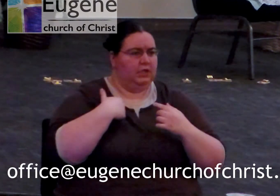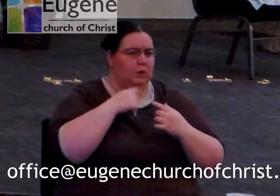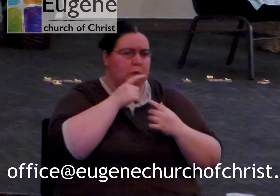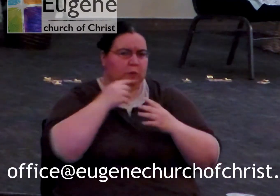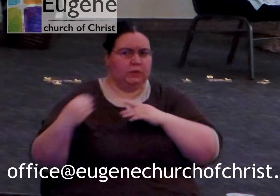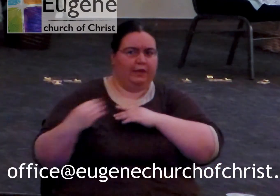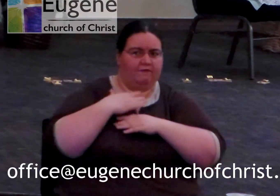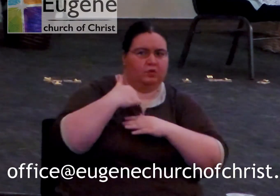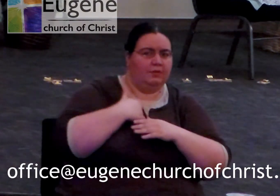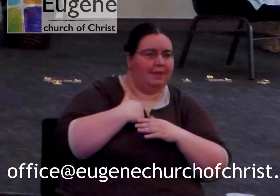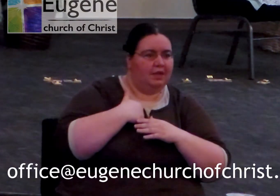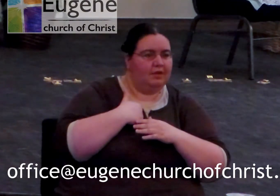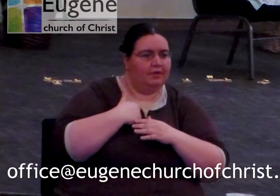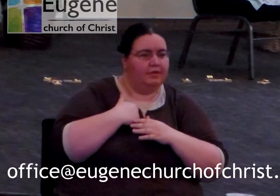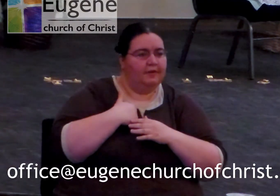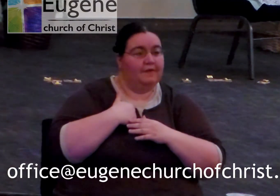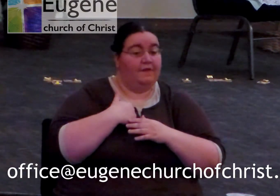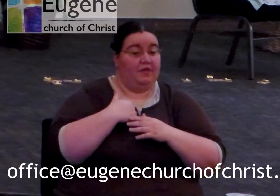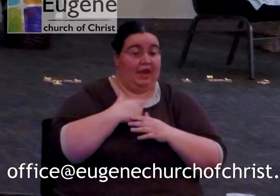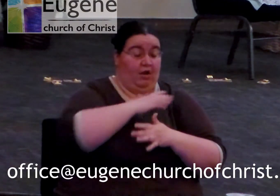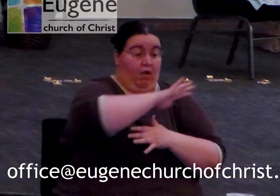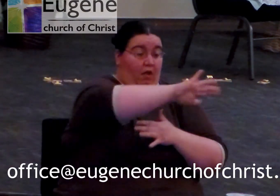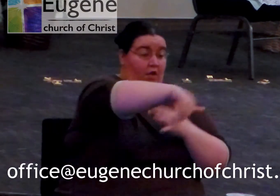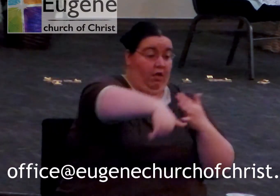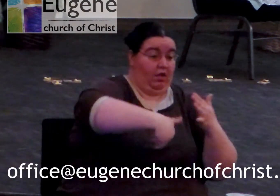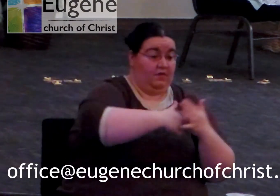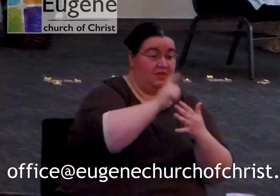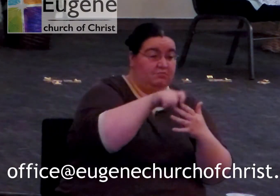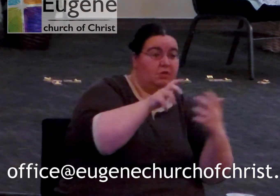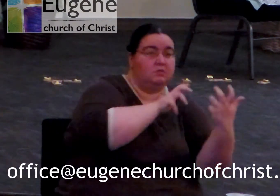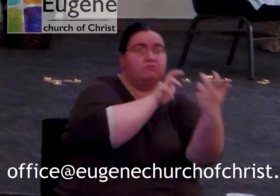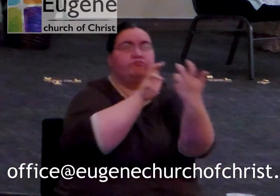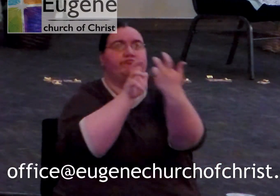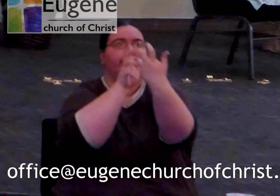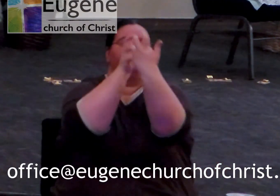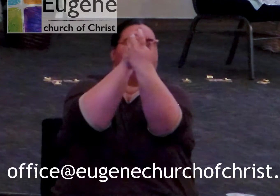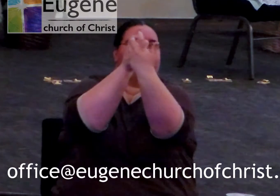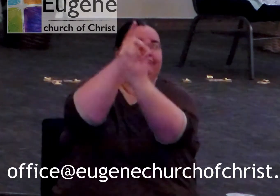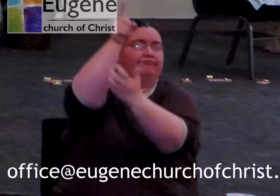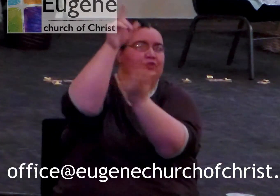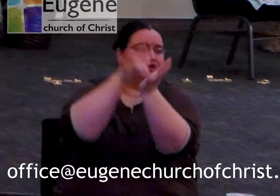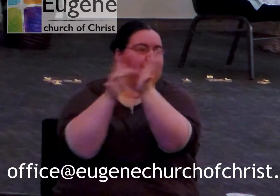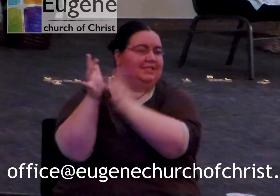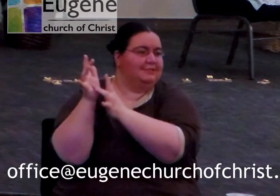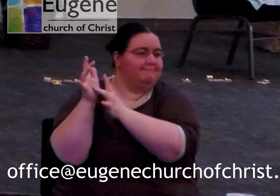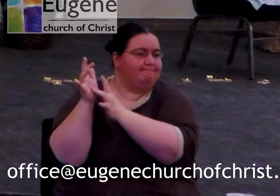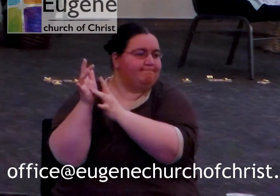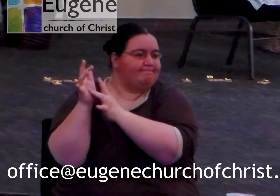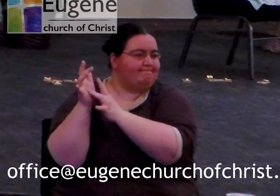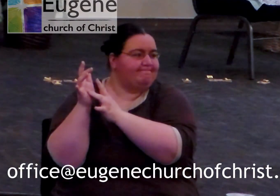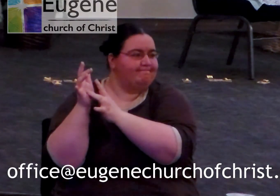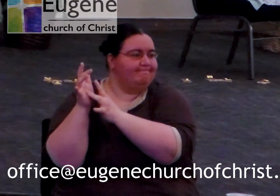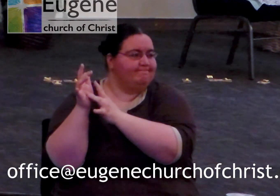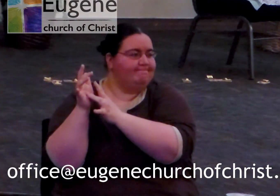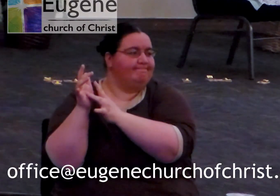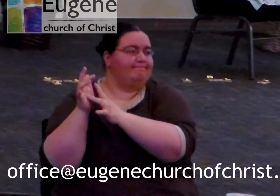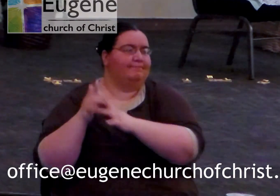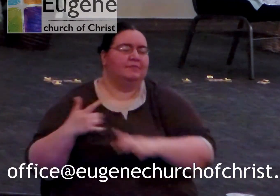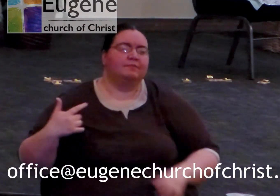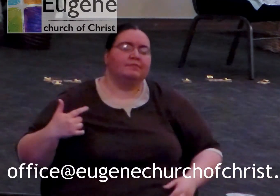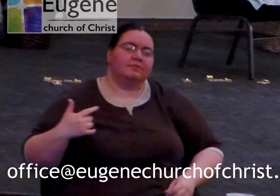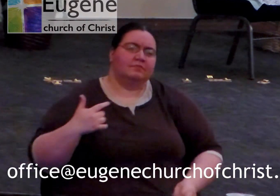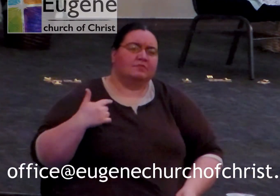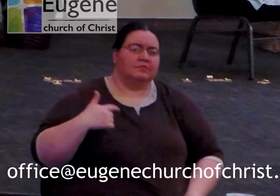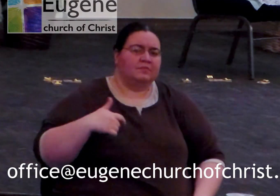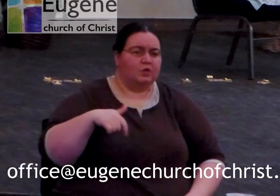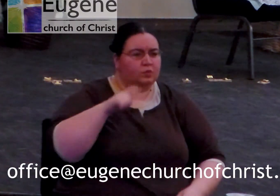up with the author of our faith? It would be wrong for us if we didn't offer an invitation. And for those of you that are kind of new to church, this is